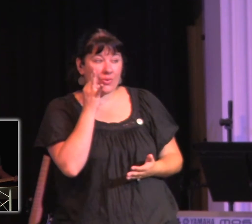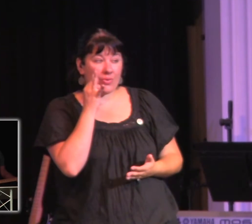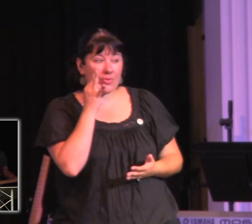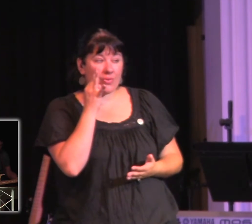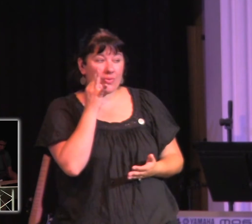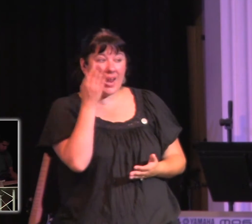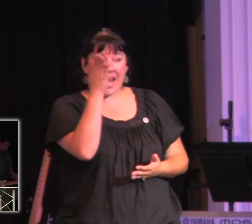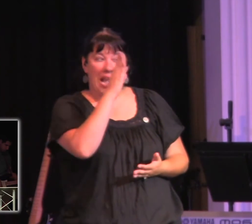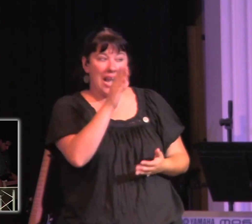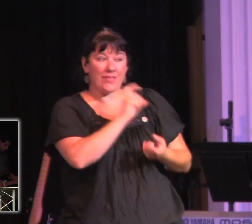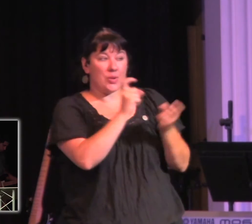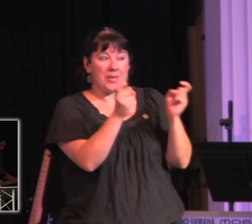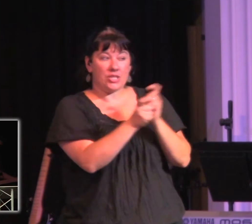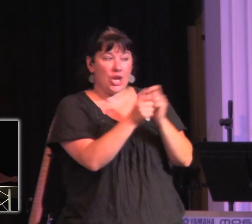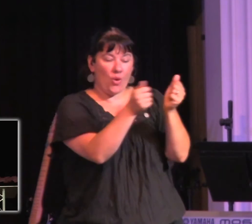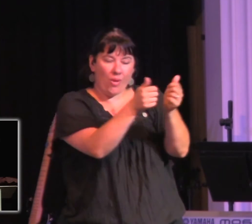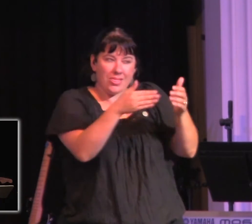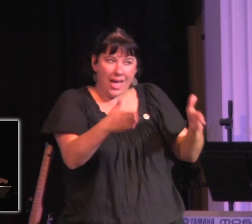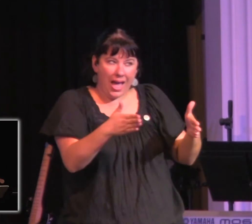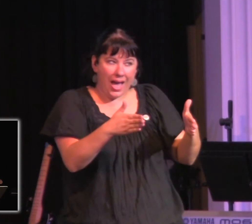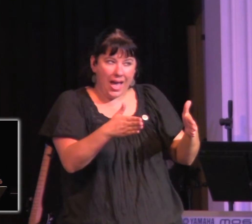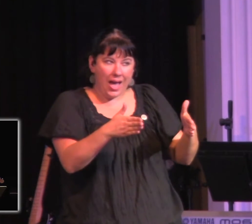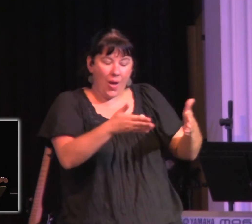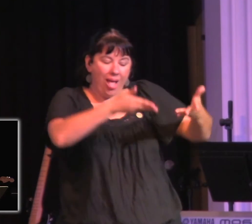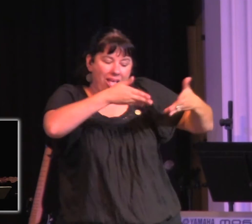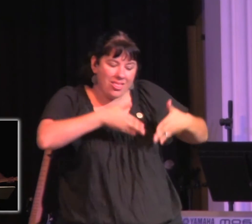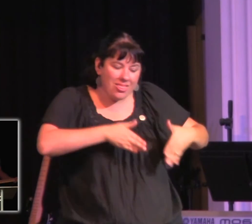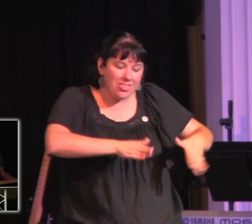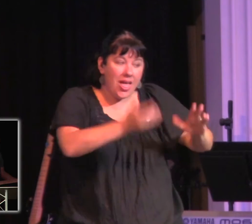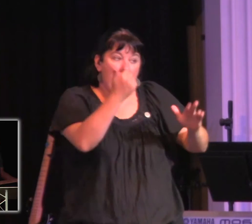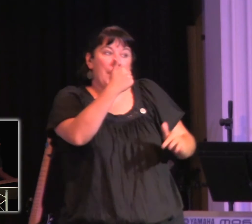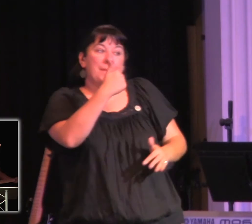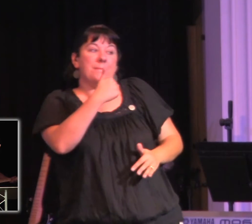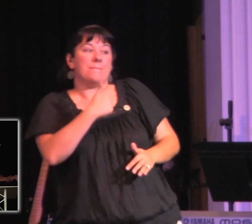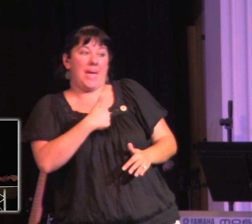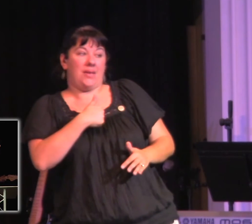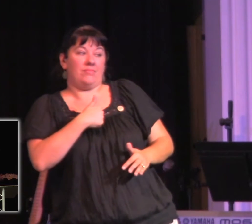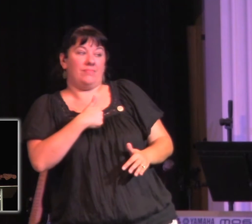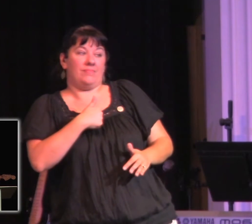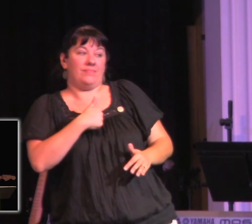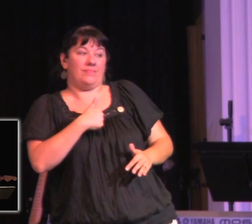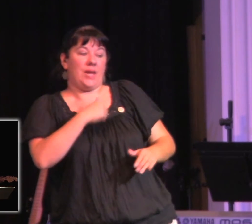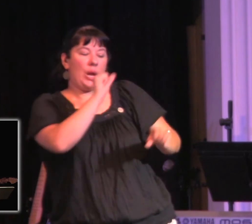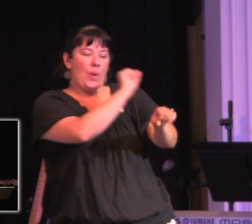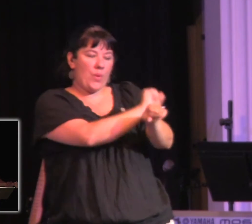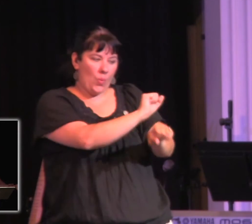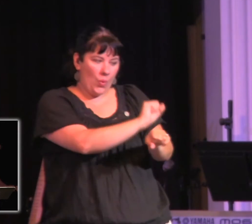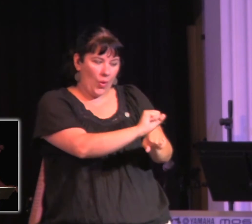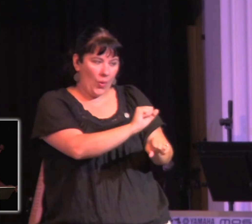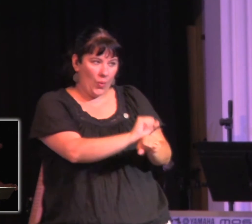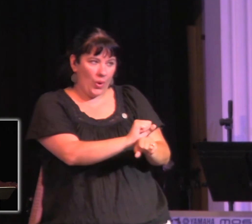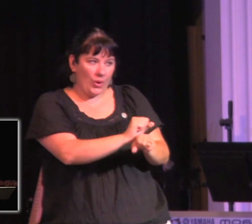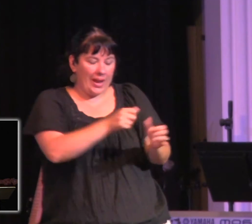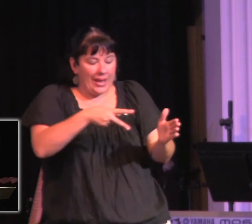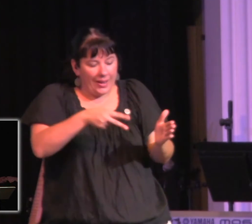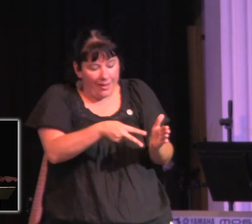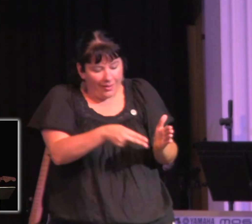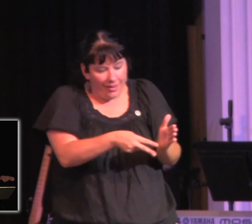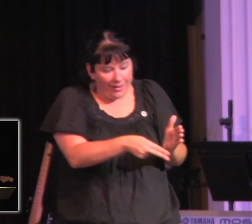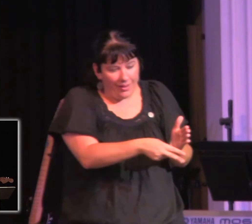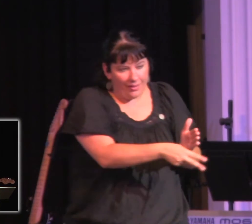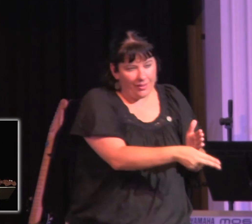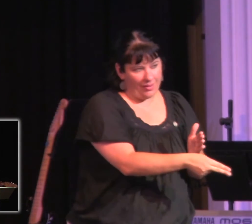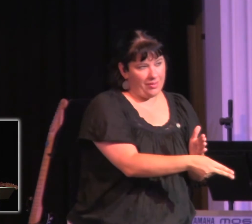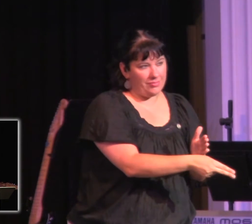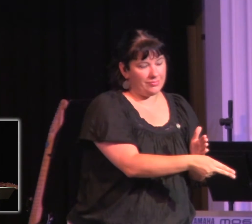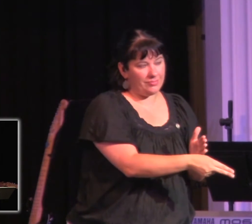fruit. You see, we're wasting time out here. And God's saying, what you need is to let me put